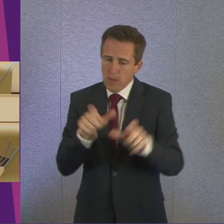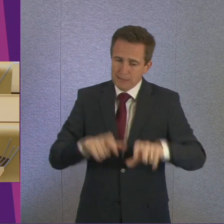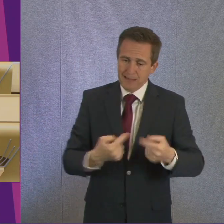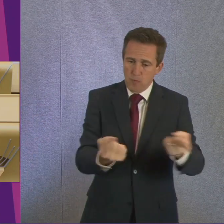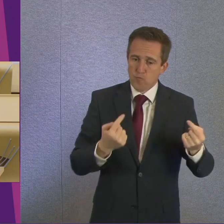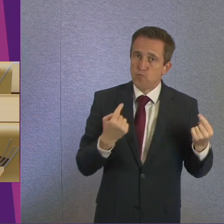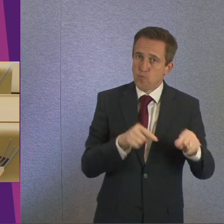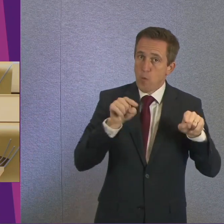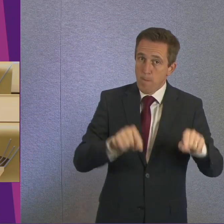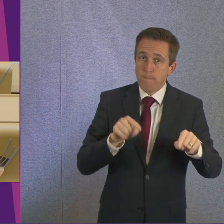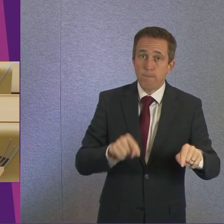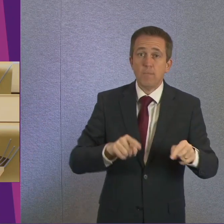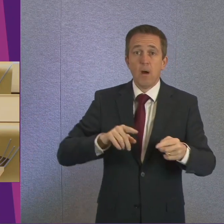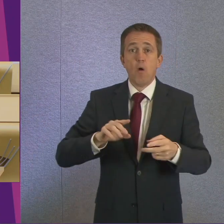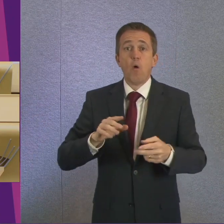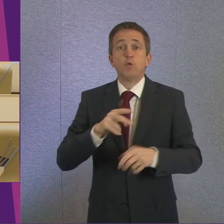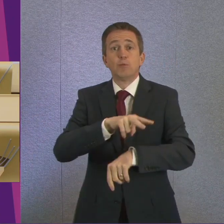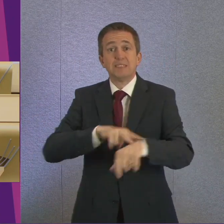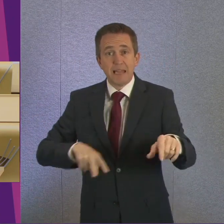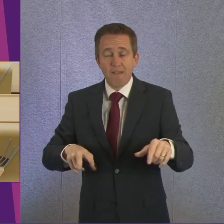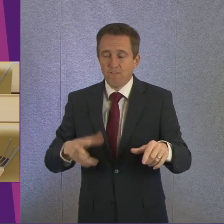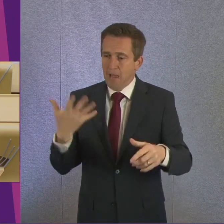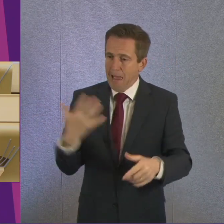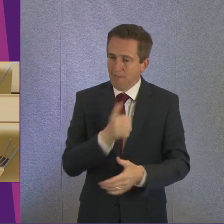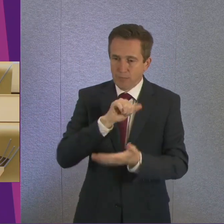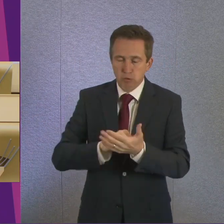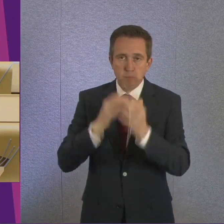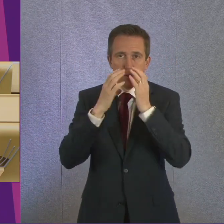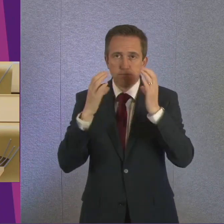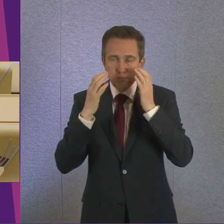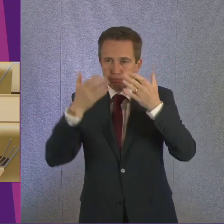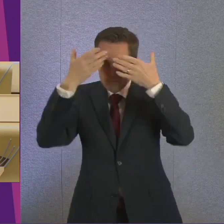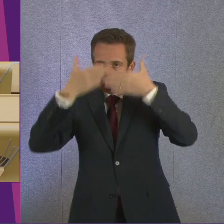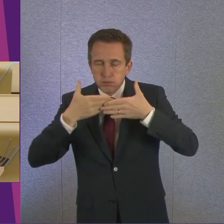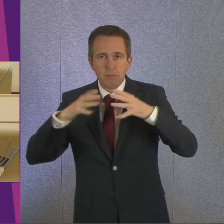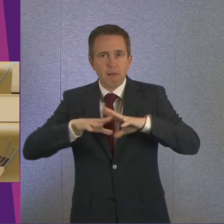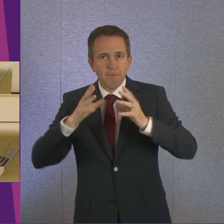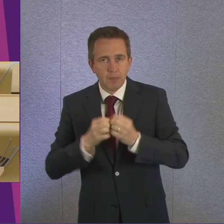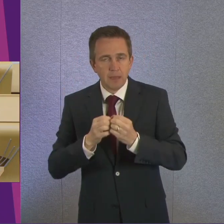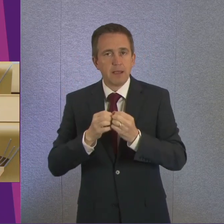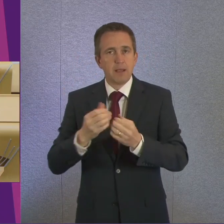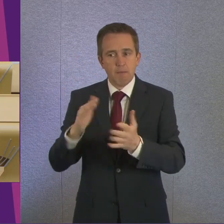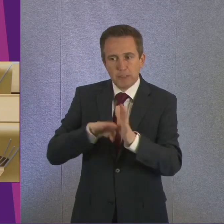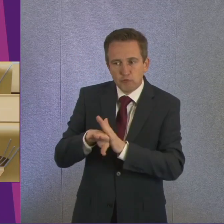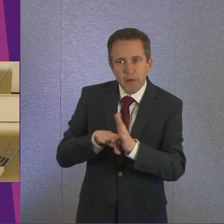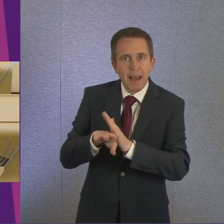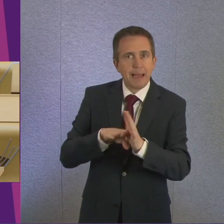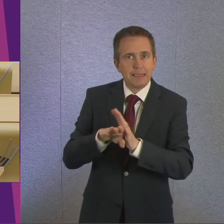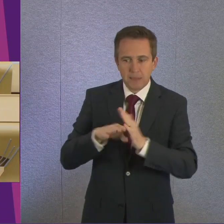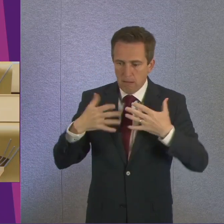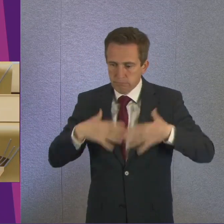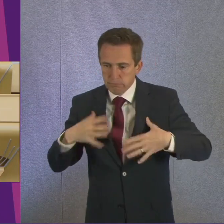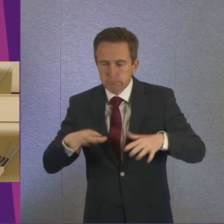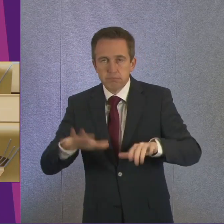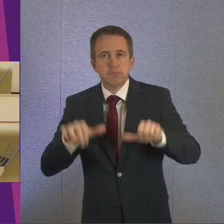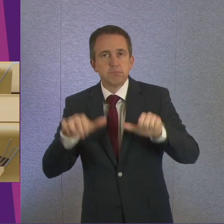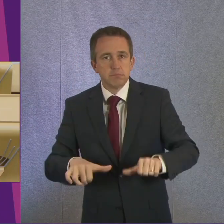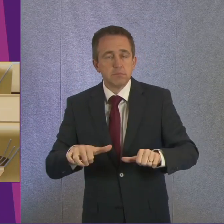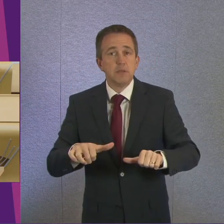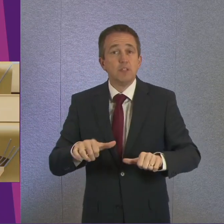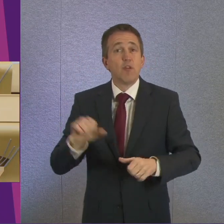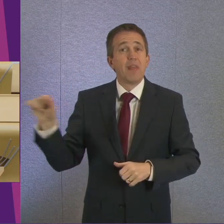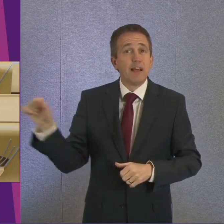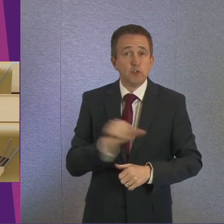and control support for staff and their PPE and their training and their confidence in that. All of that in place